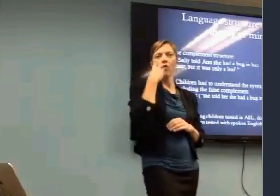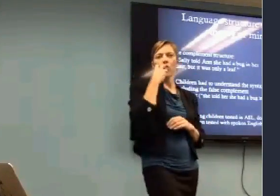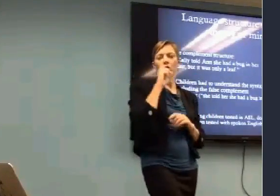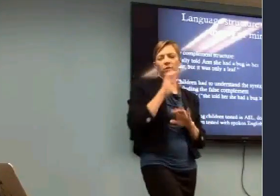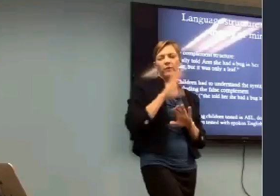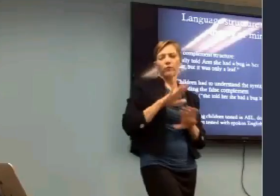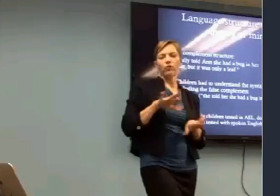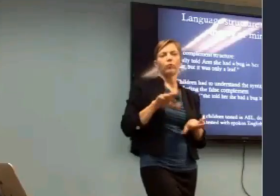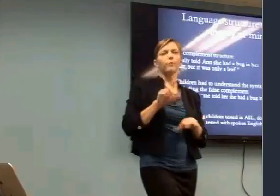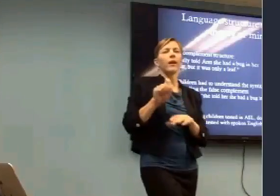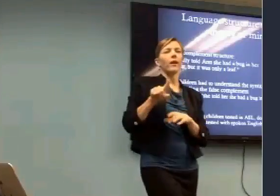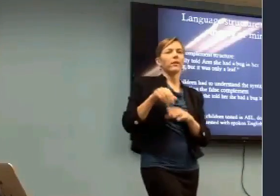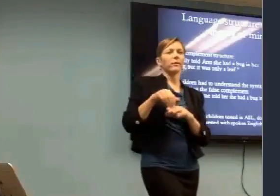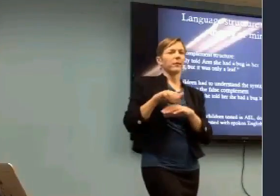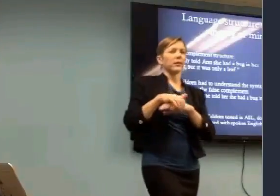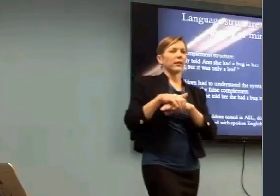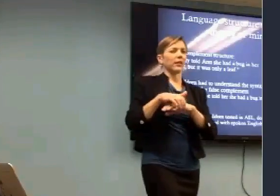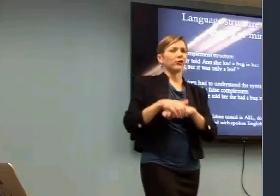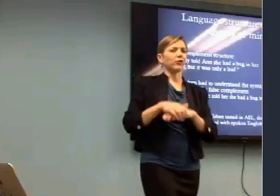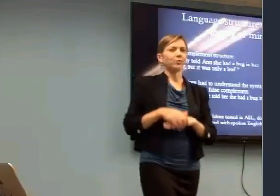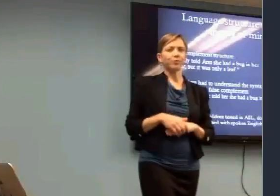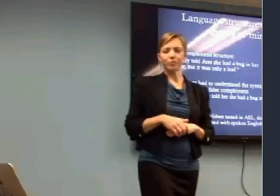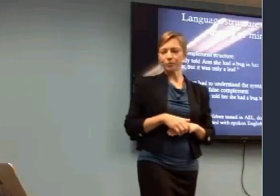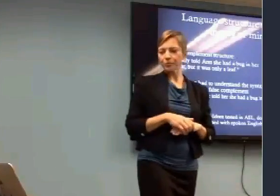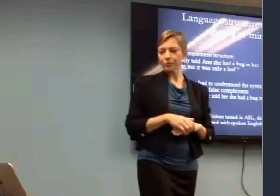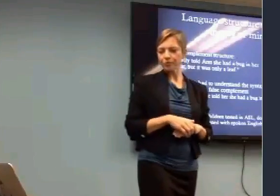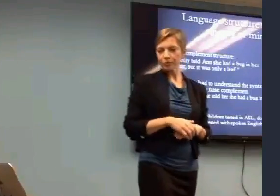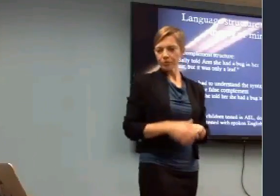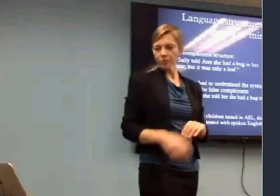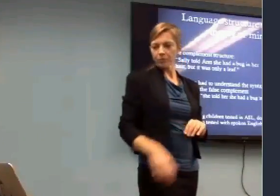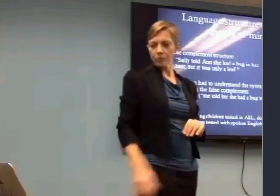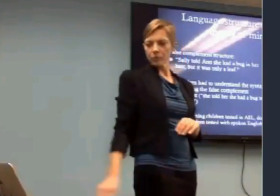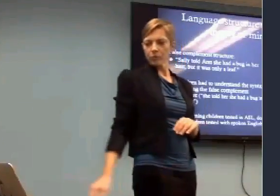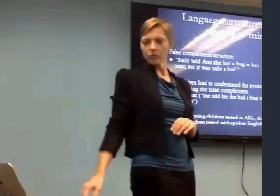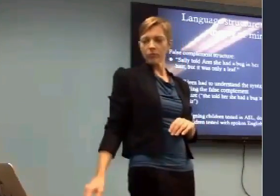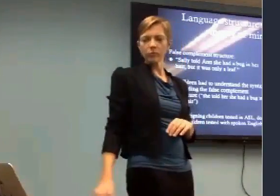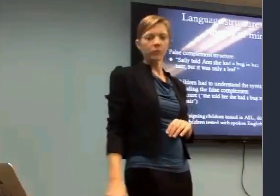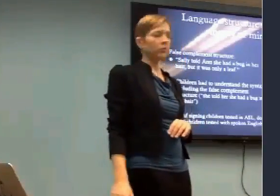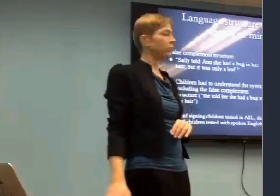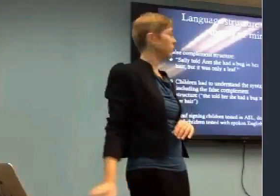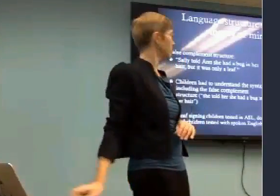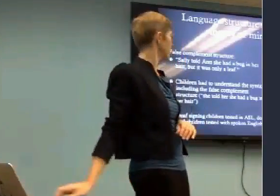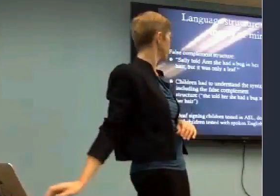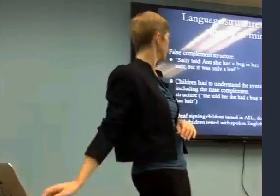For oral deaf children, the question was asked in spoken English.